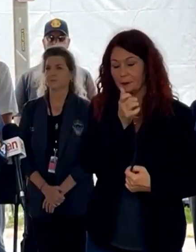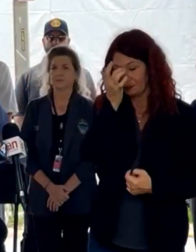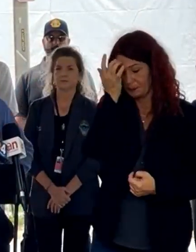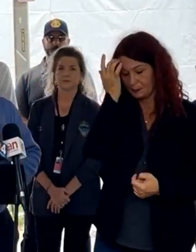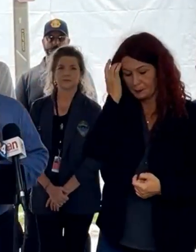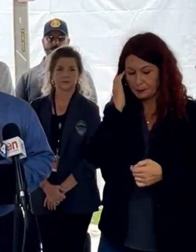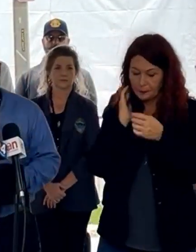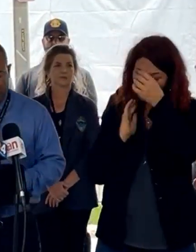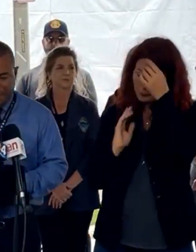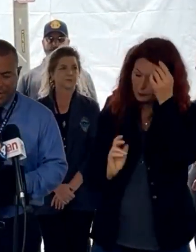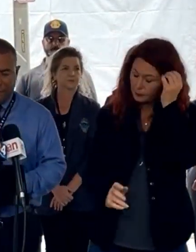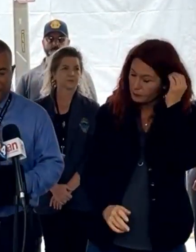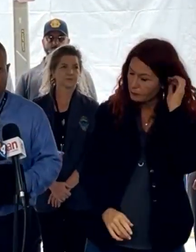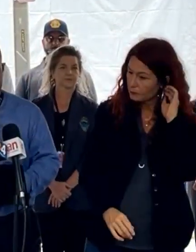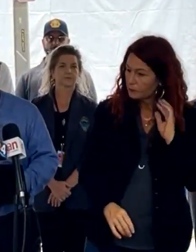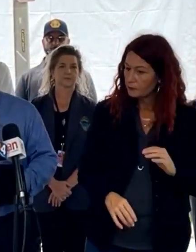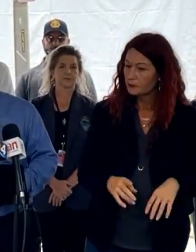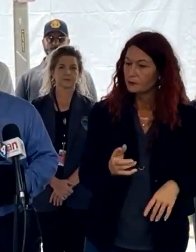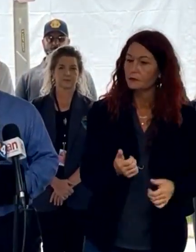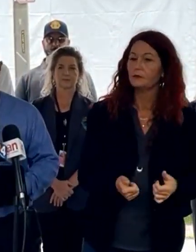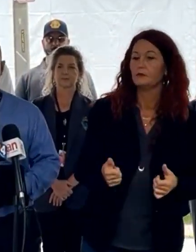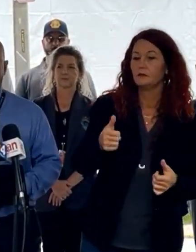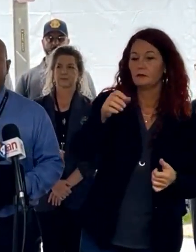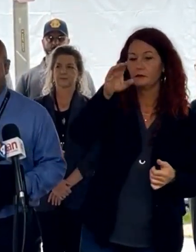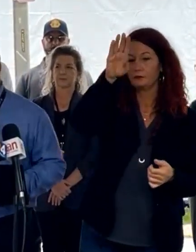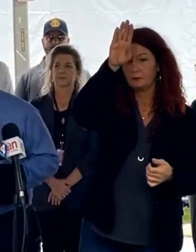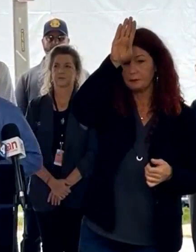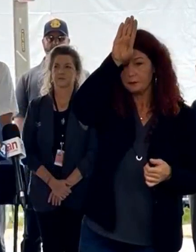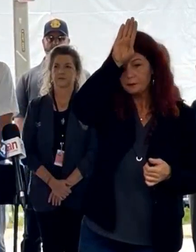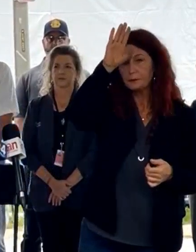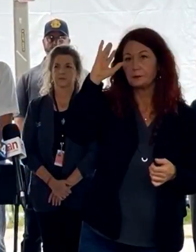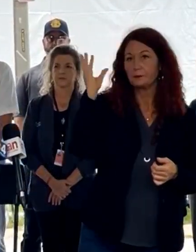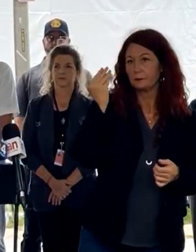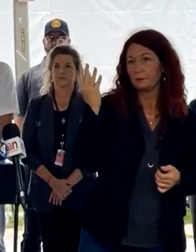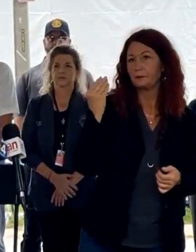Thank you, Madam Vice Mayor. Miami-Dade Fire Rescue Chief Alan Kaminsky.